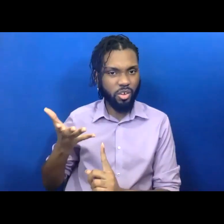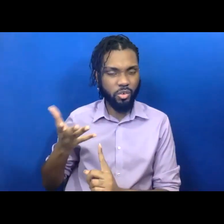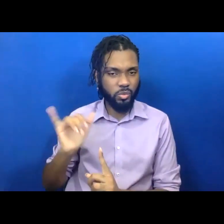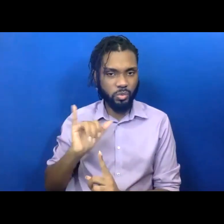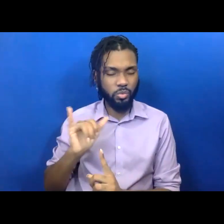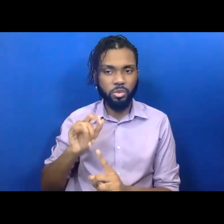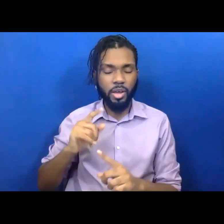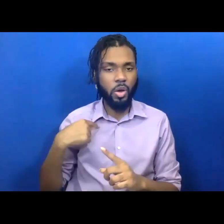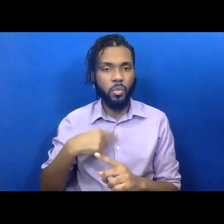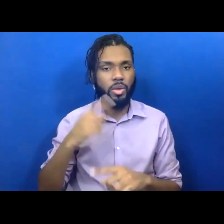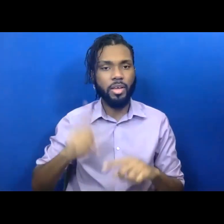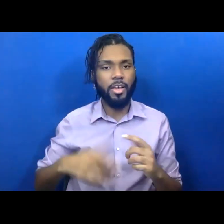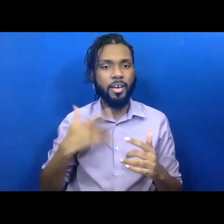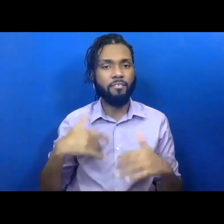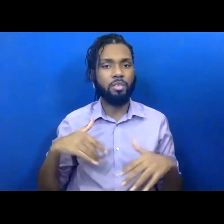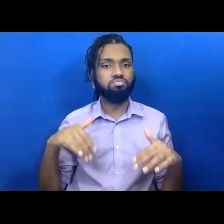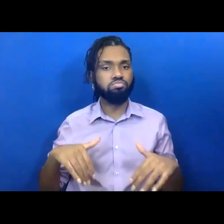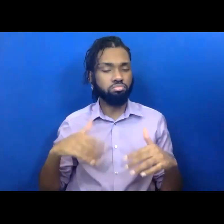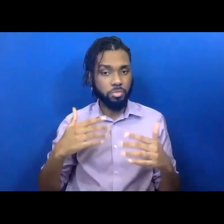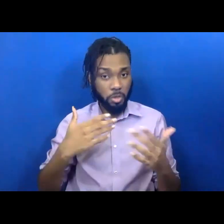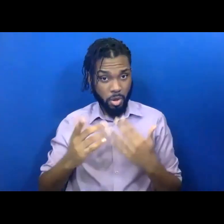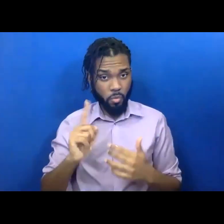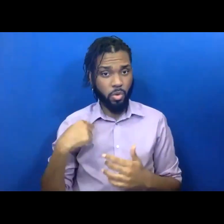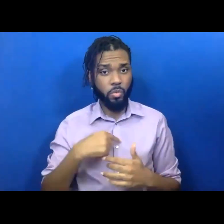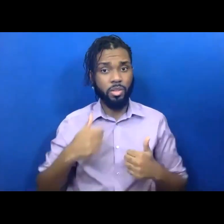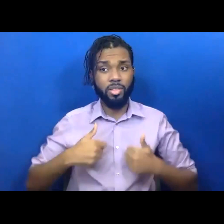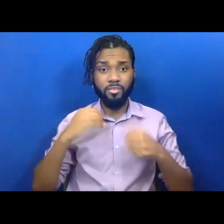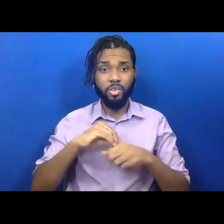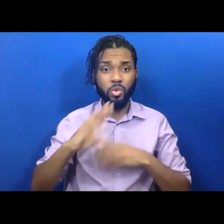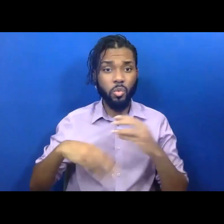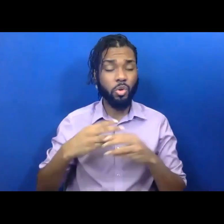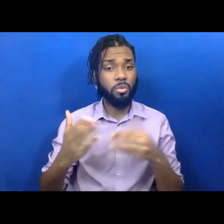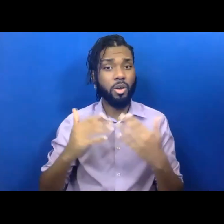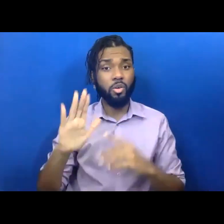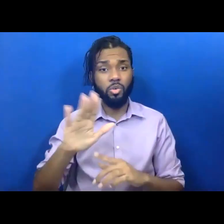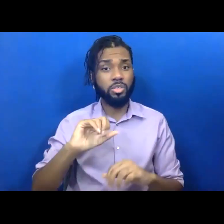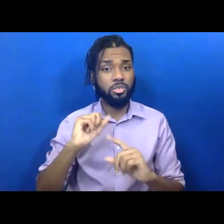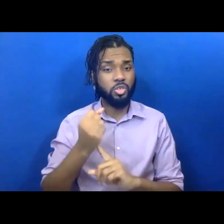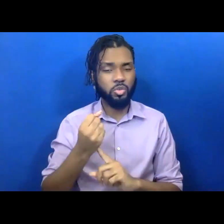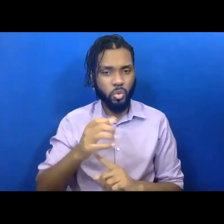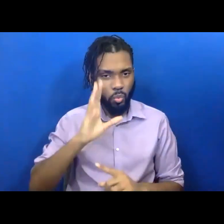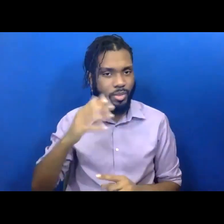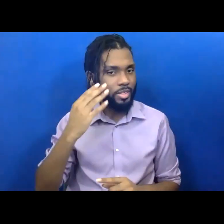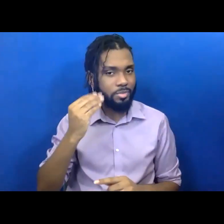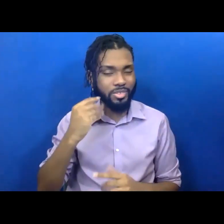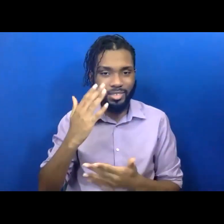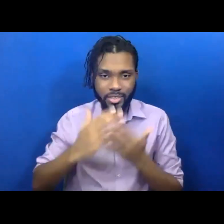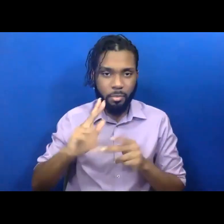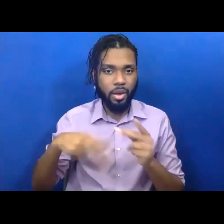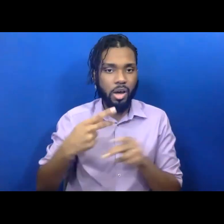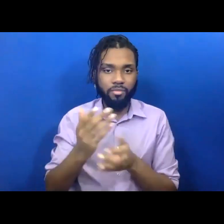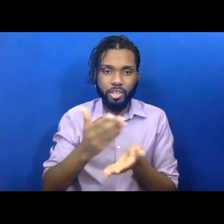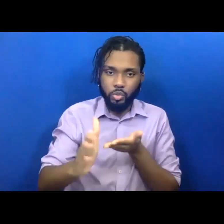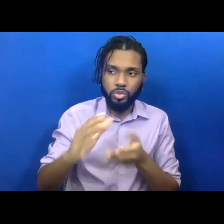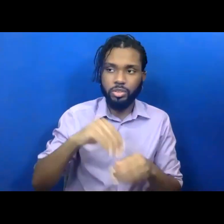be complacent. And no matter where we are in the world, no matter what the situation is, there's going to be some kind of exclusion in our departments.